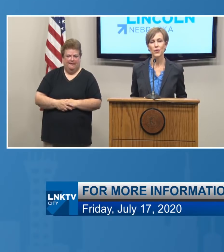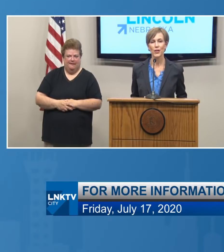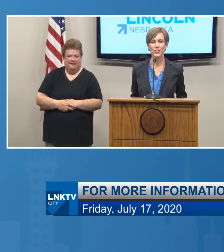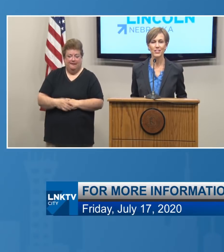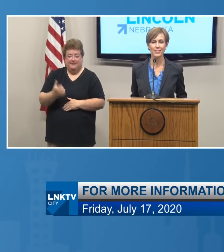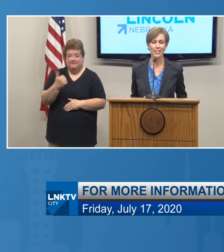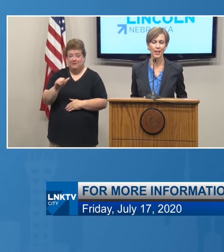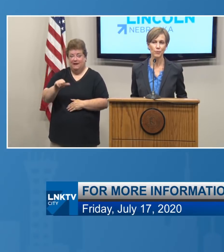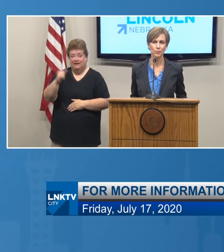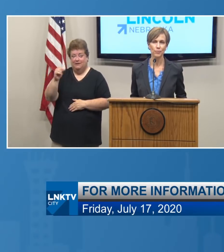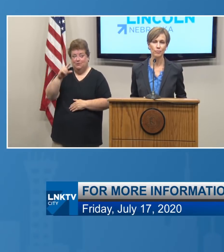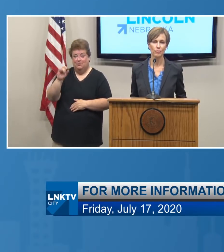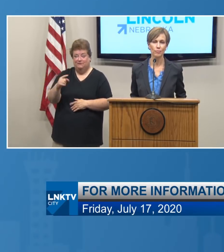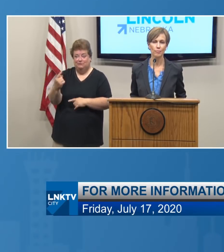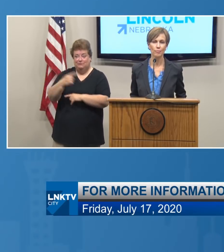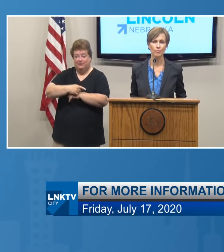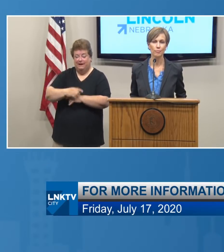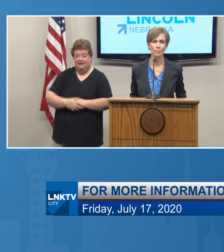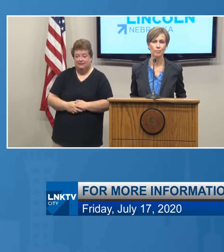Any other questions today?